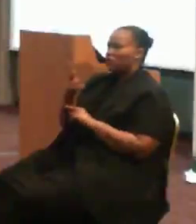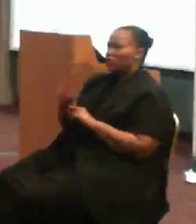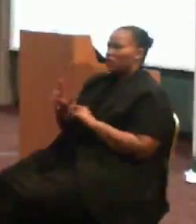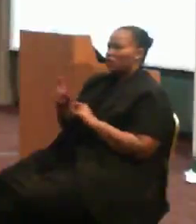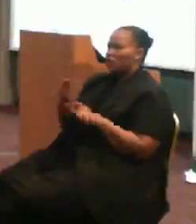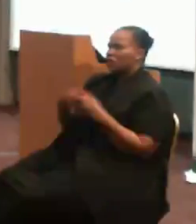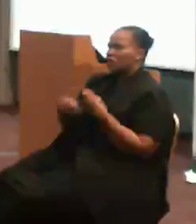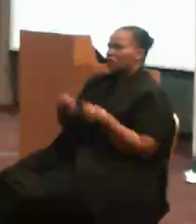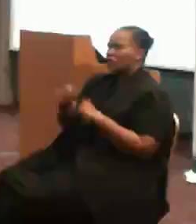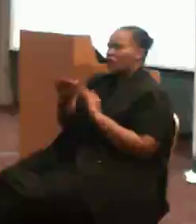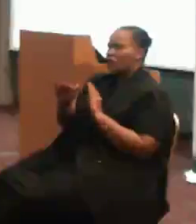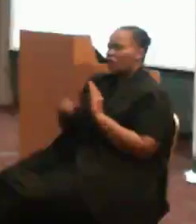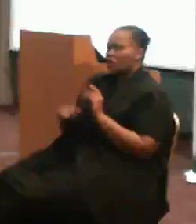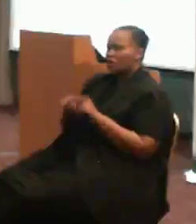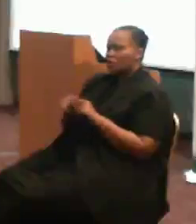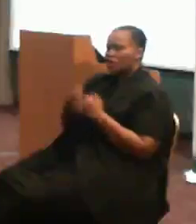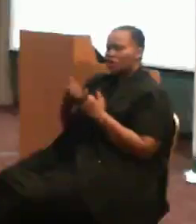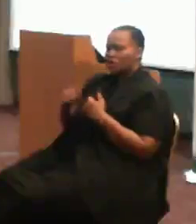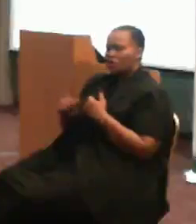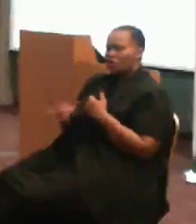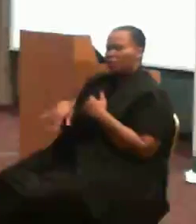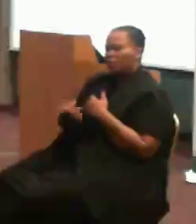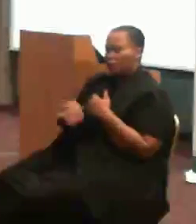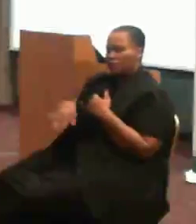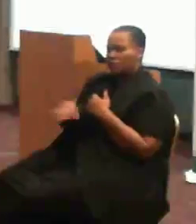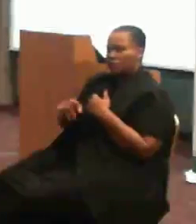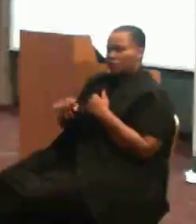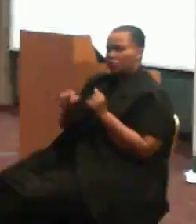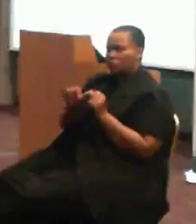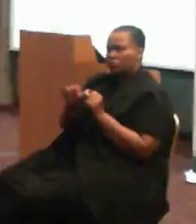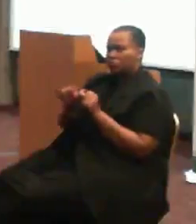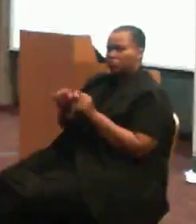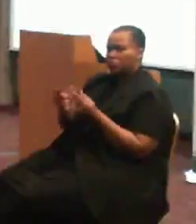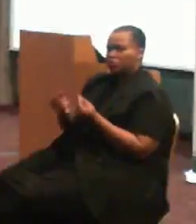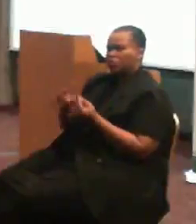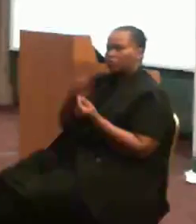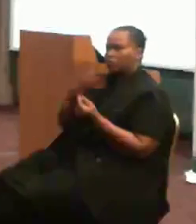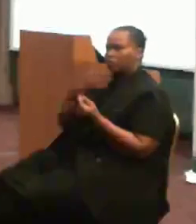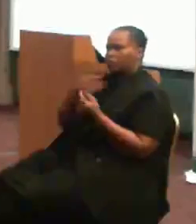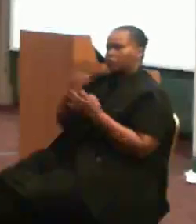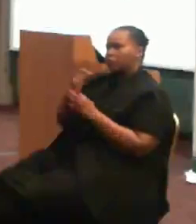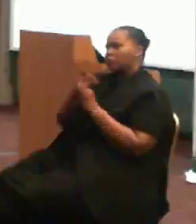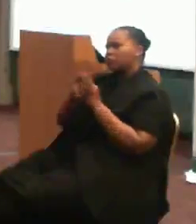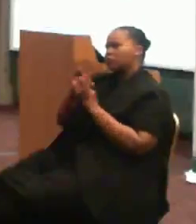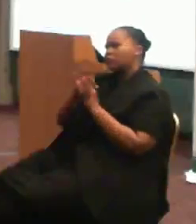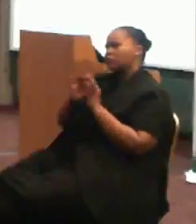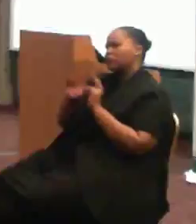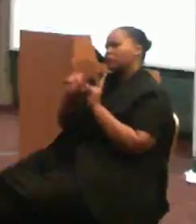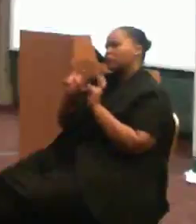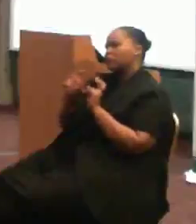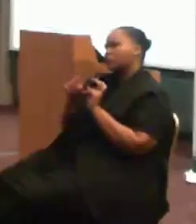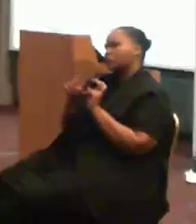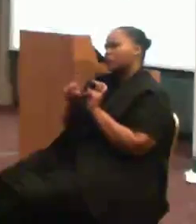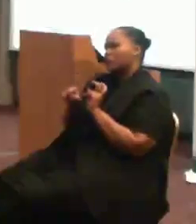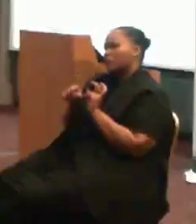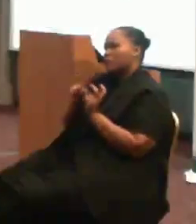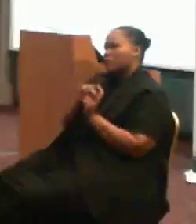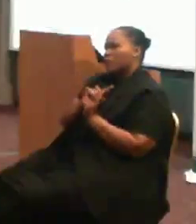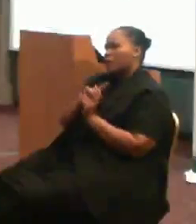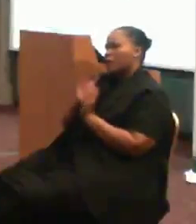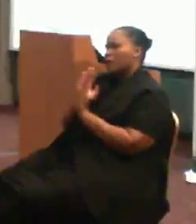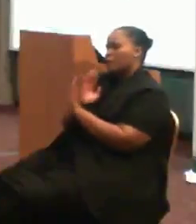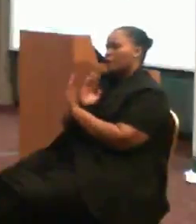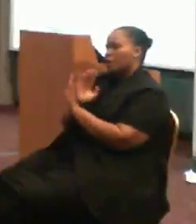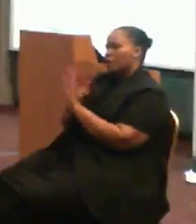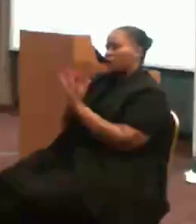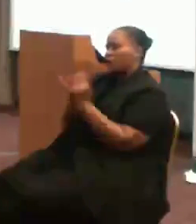dropped. So I'm pleased if you can just explain some of those, because one, a private sector company would